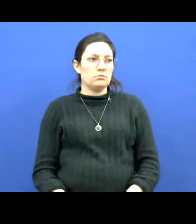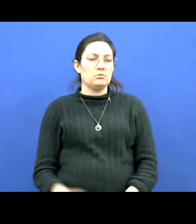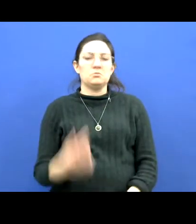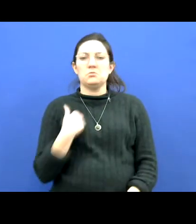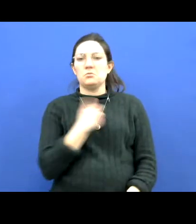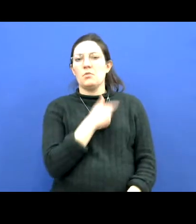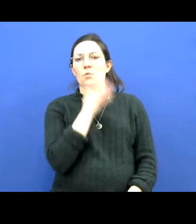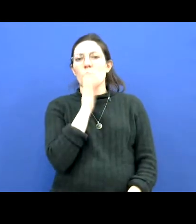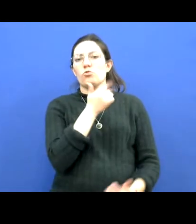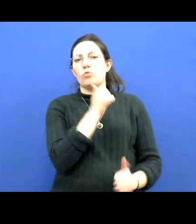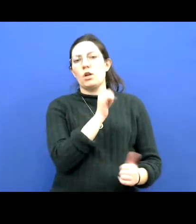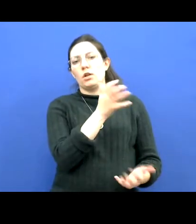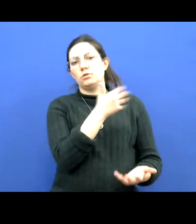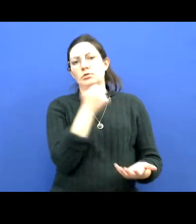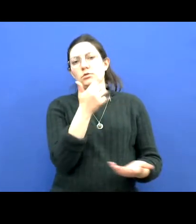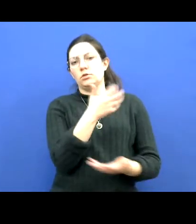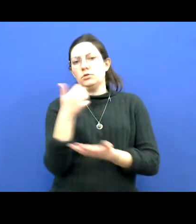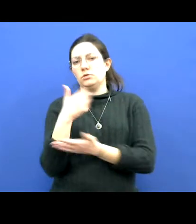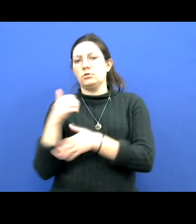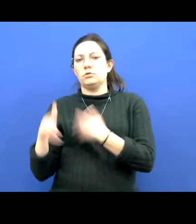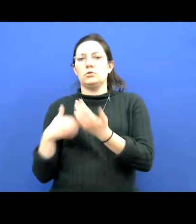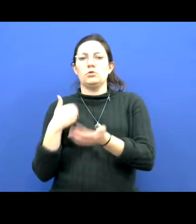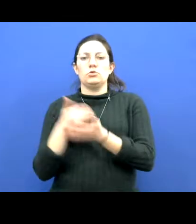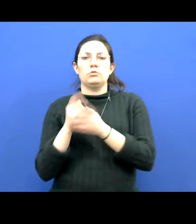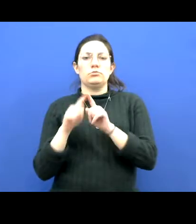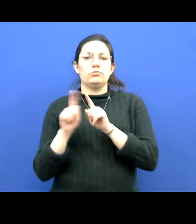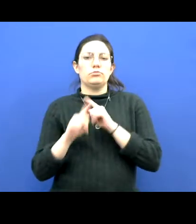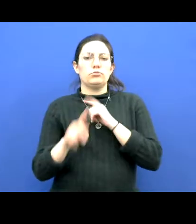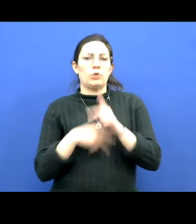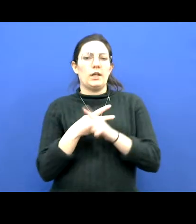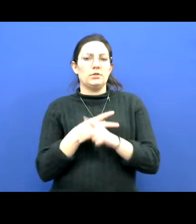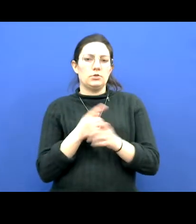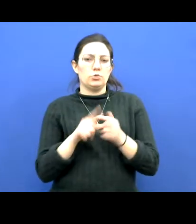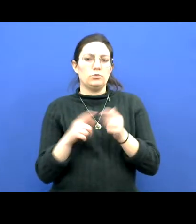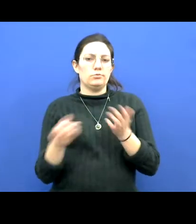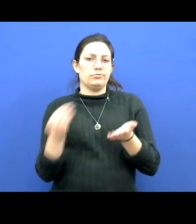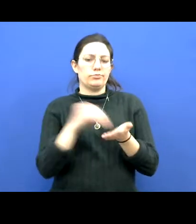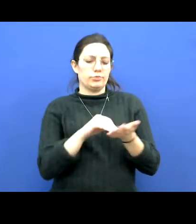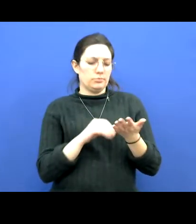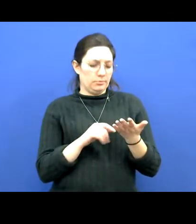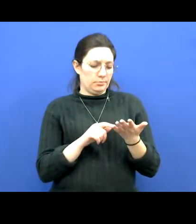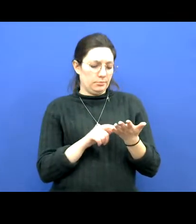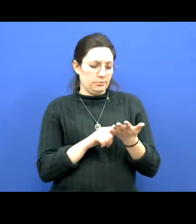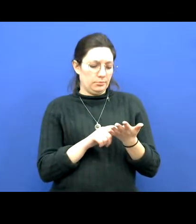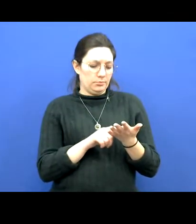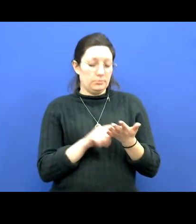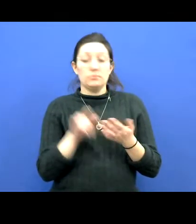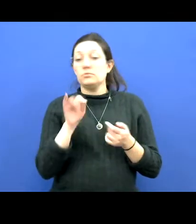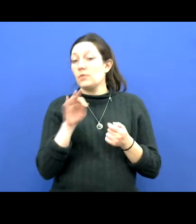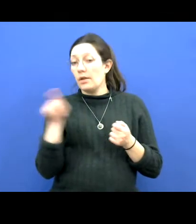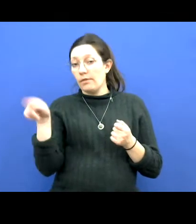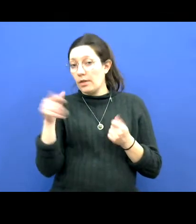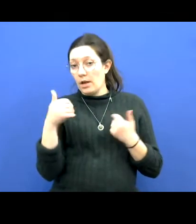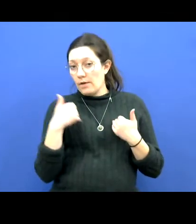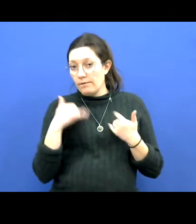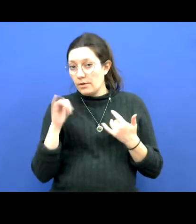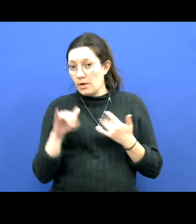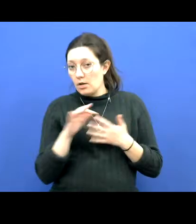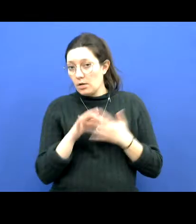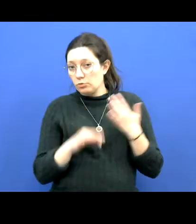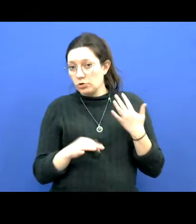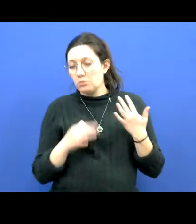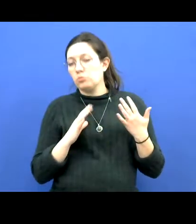we'll basically try to get all the brands, the major brands to if they have such a palette, to provide that, so that we're